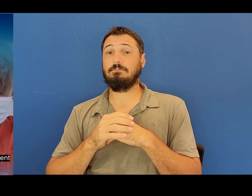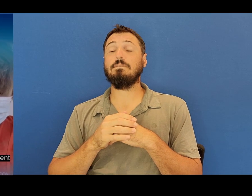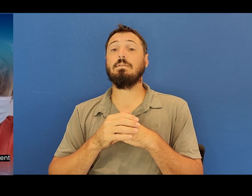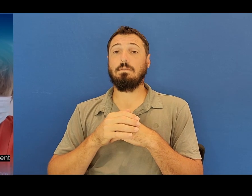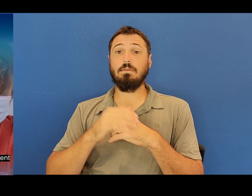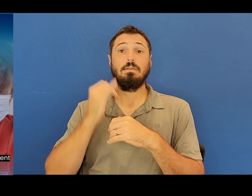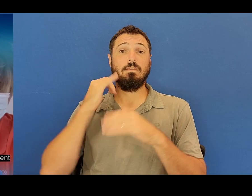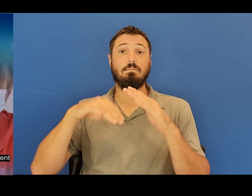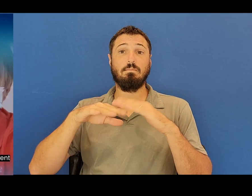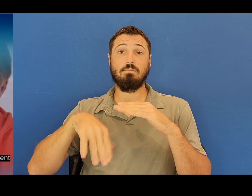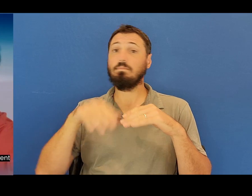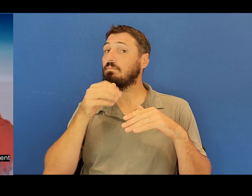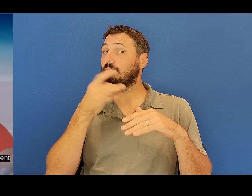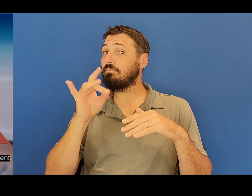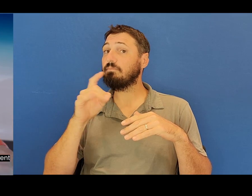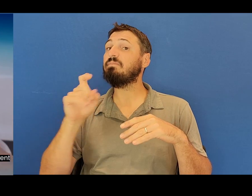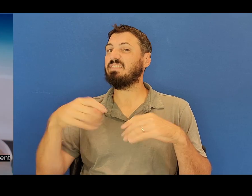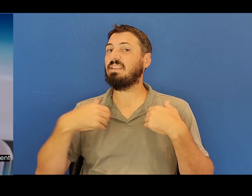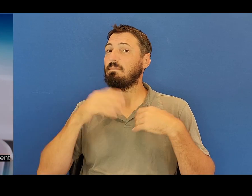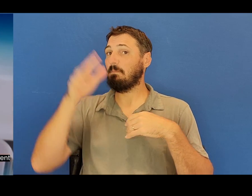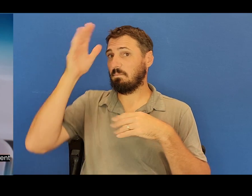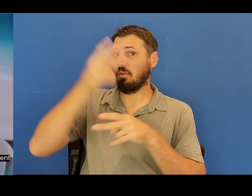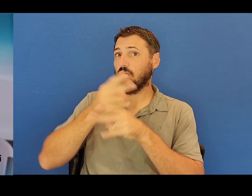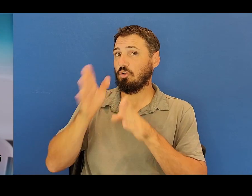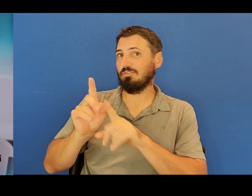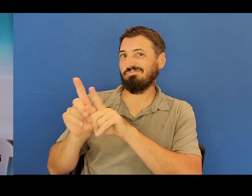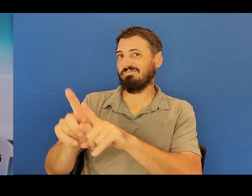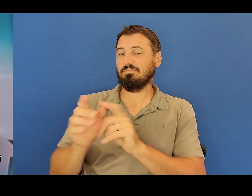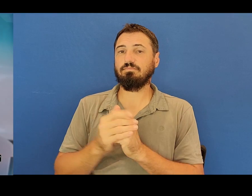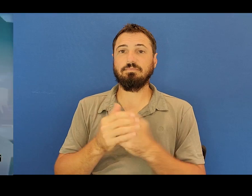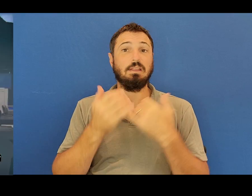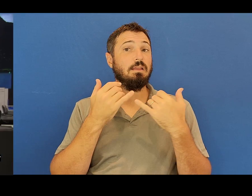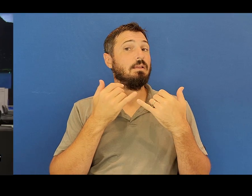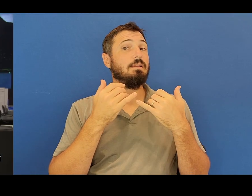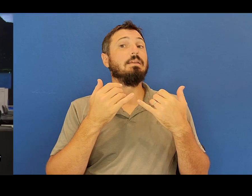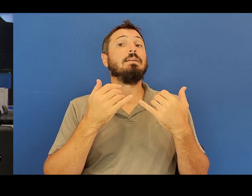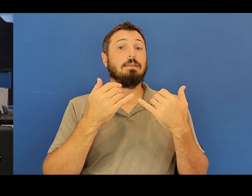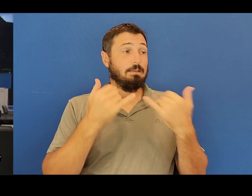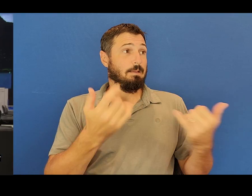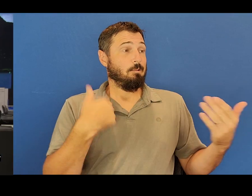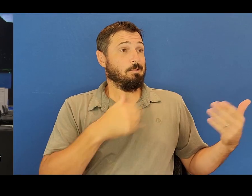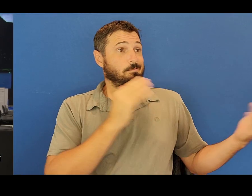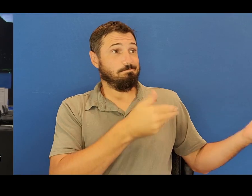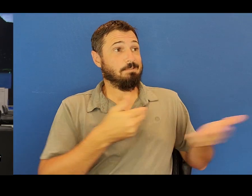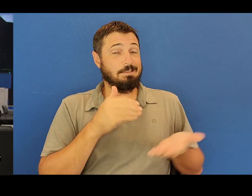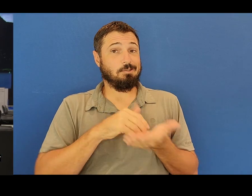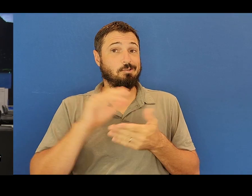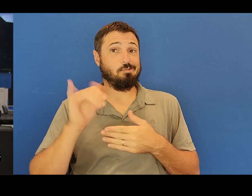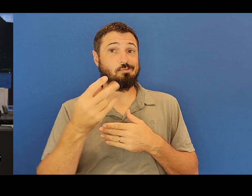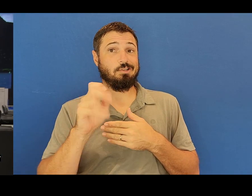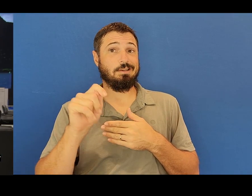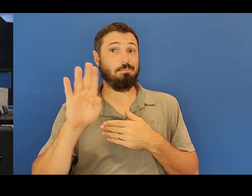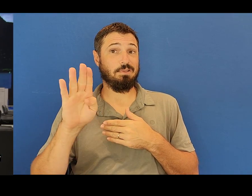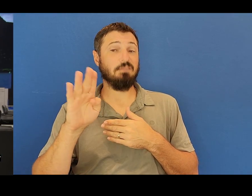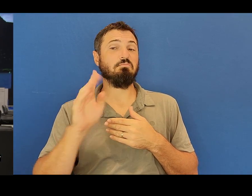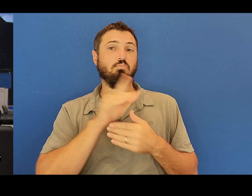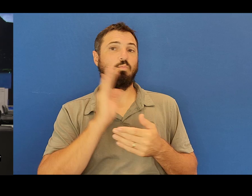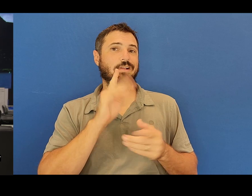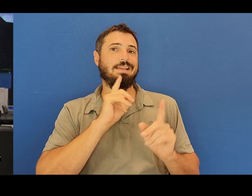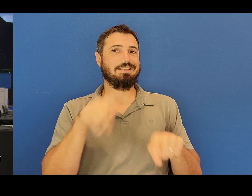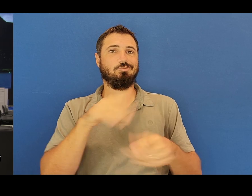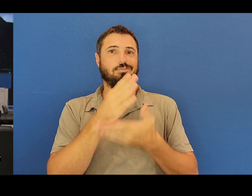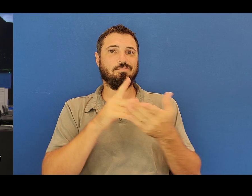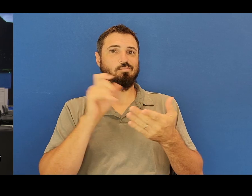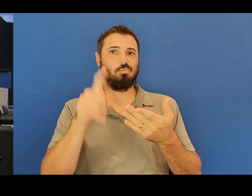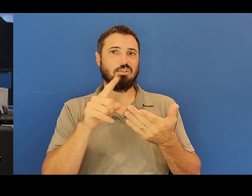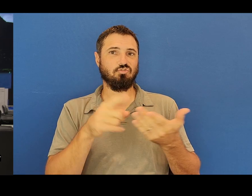up. Minors must be accompanied by a parent or guardian. Now let's bring in Kauai District Health Officer Dr. Janet Berriman to